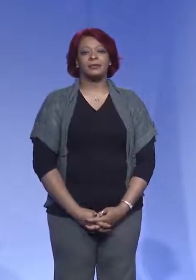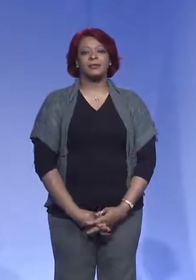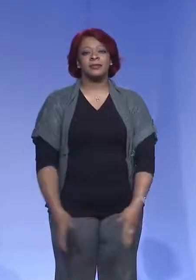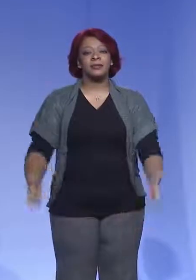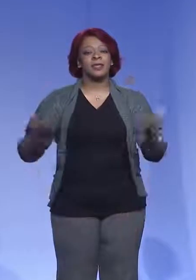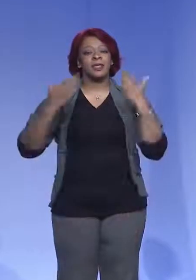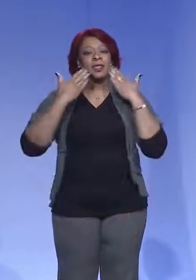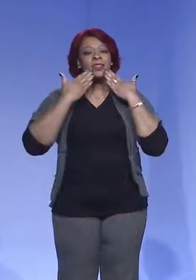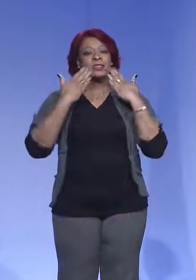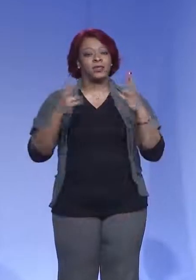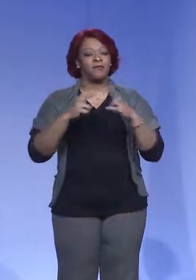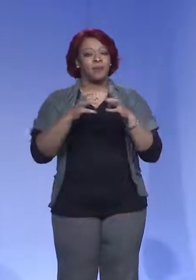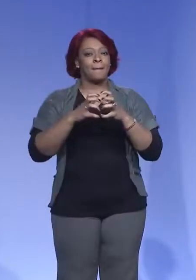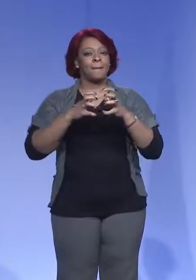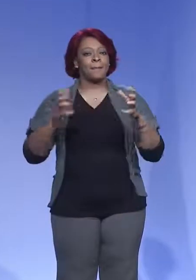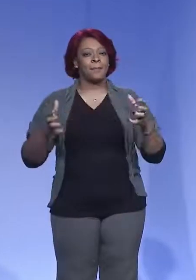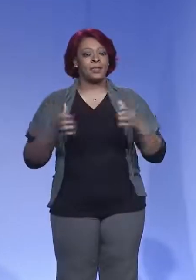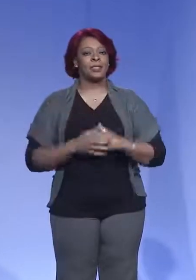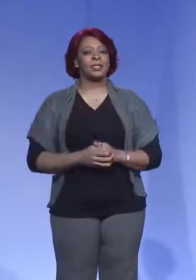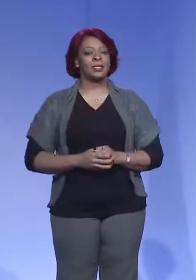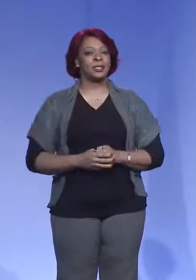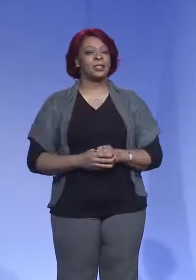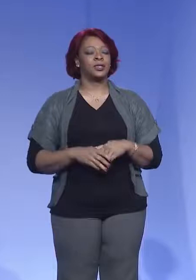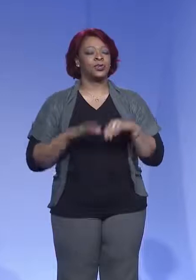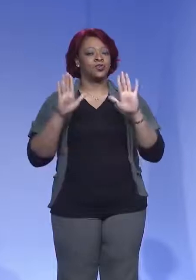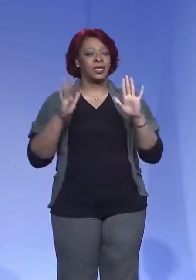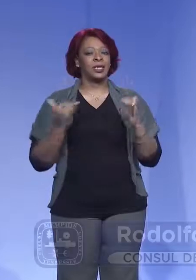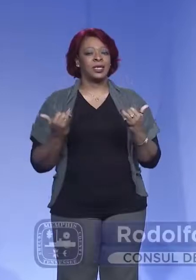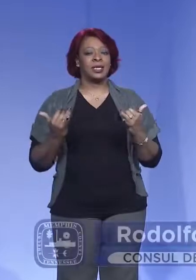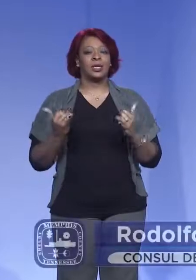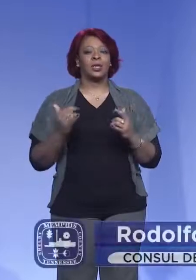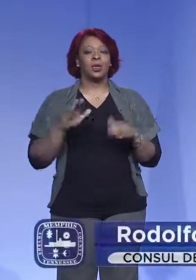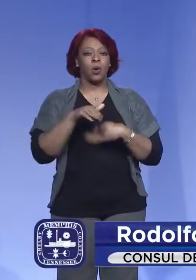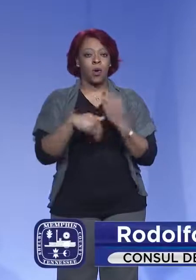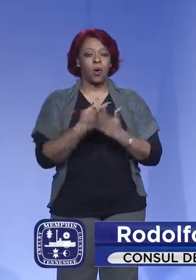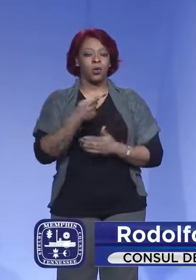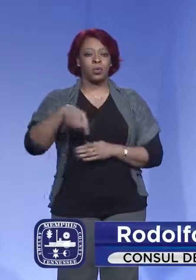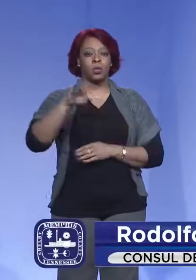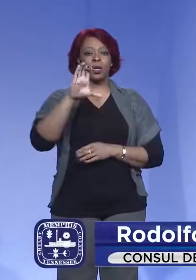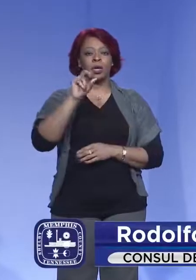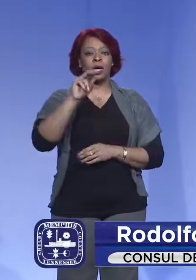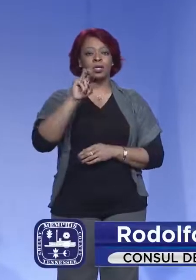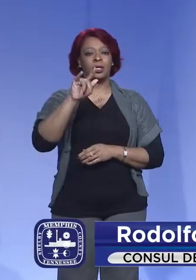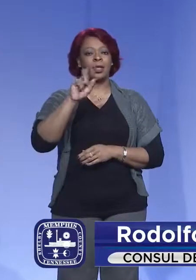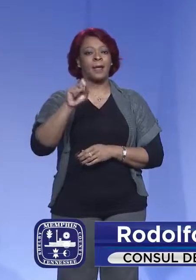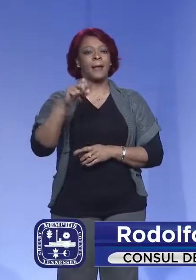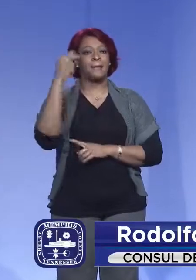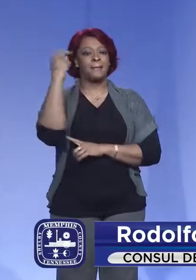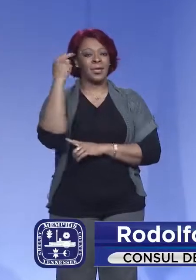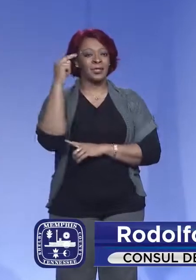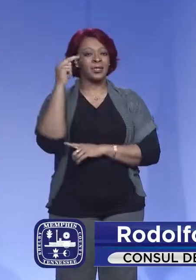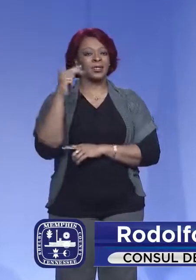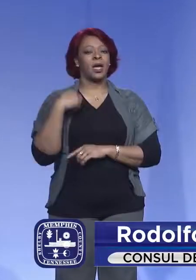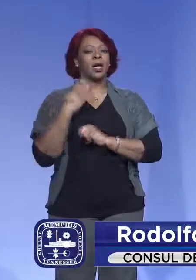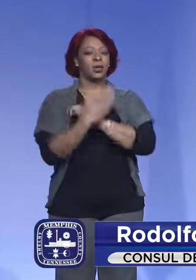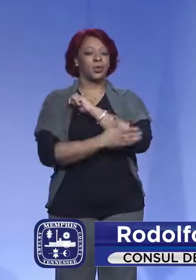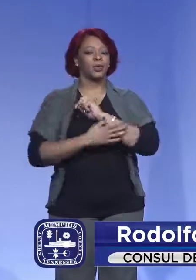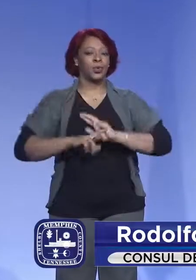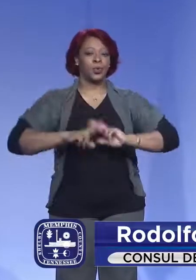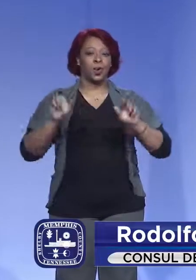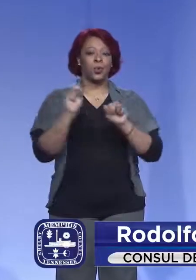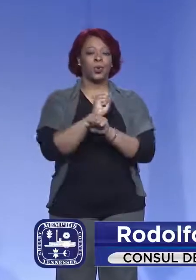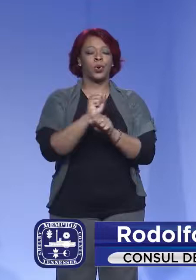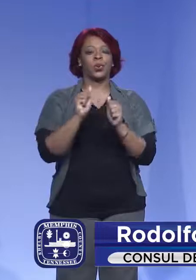Thank you very much. Just to reiterate to all of you that the Consulate of Mexico here in Arkansas is ready to work with